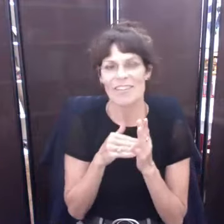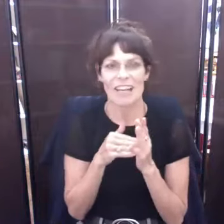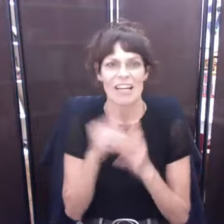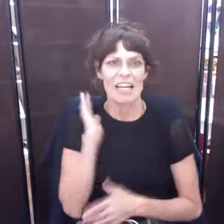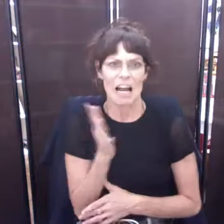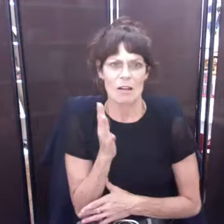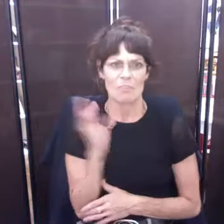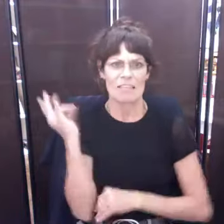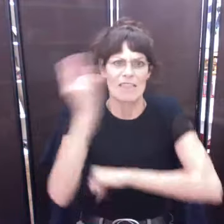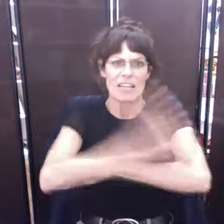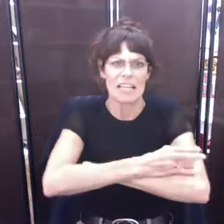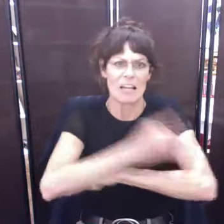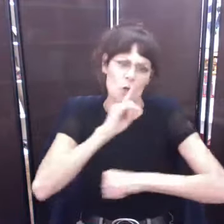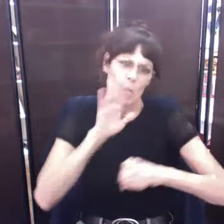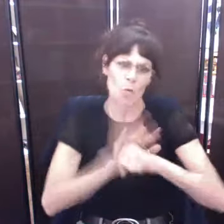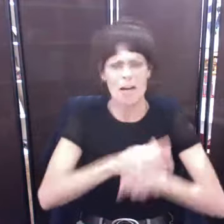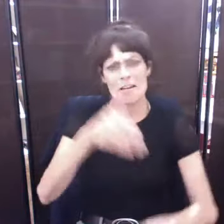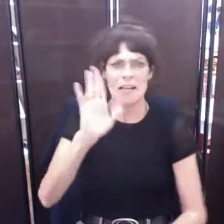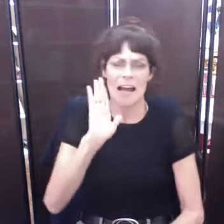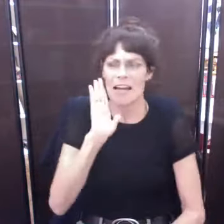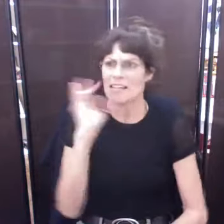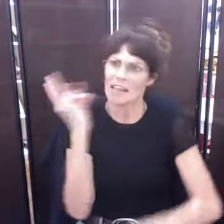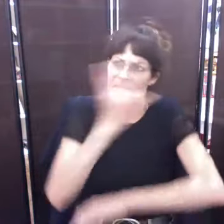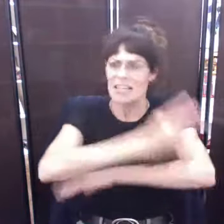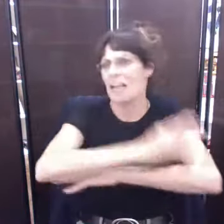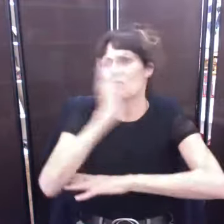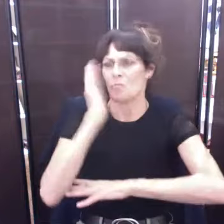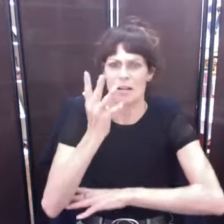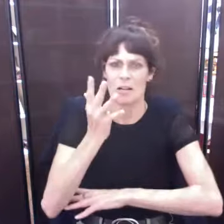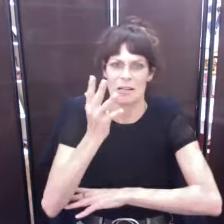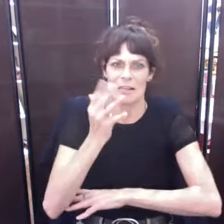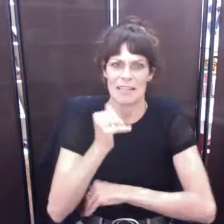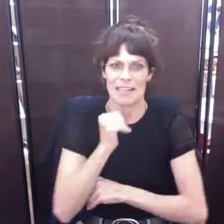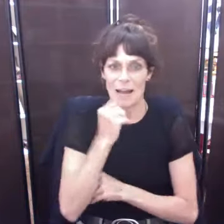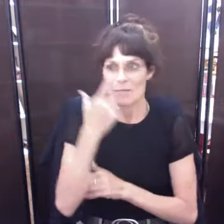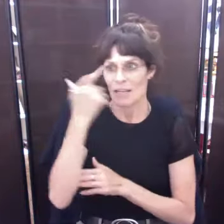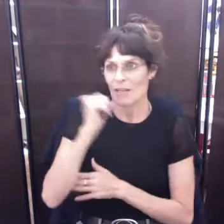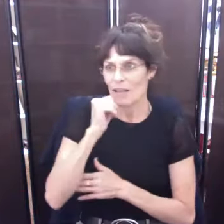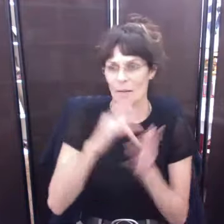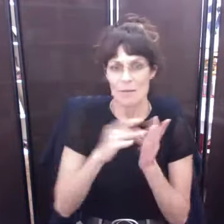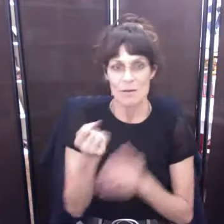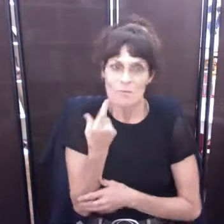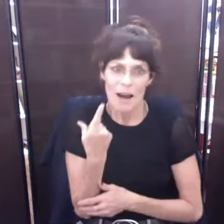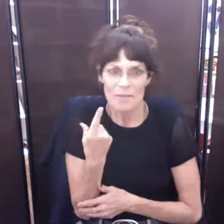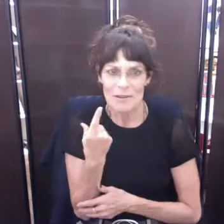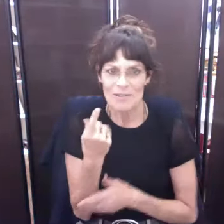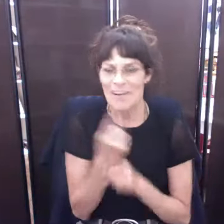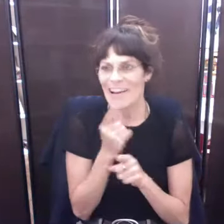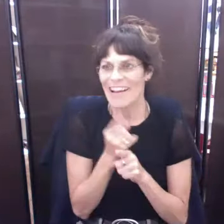I swear to God, I'm taking all 7. That's all there is to it. It's not because I'm not a pill popper, right? It's because after 5